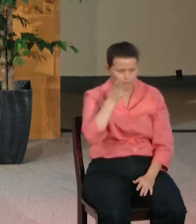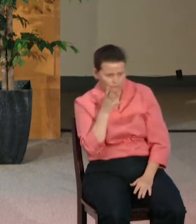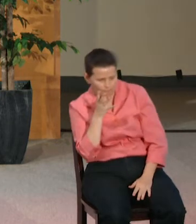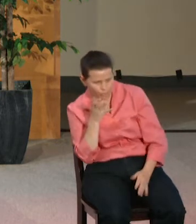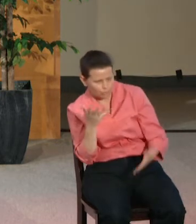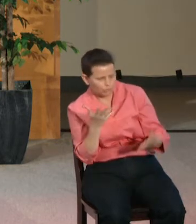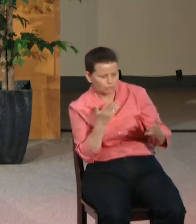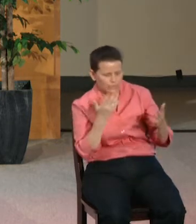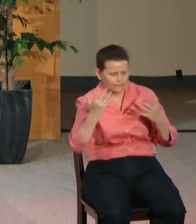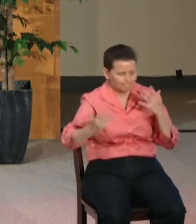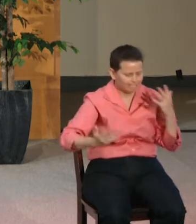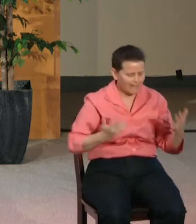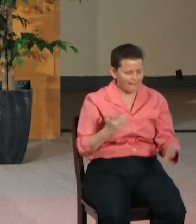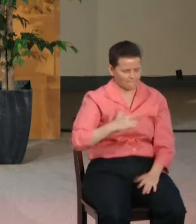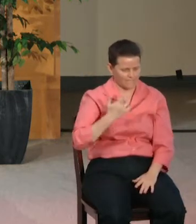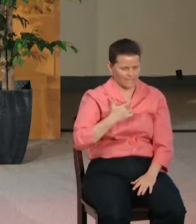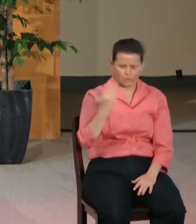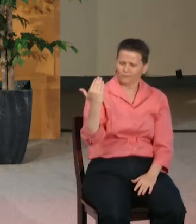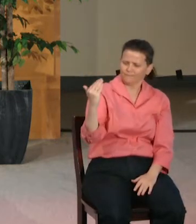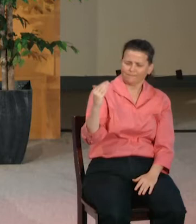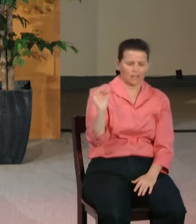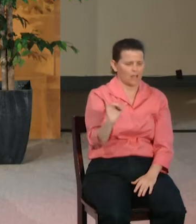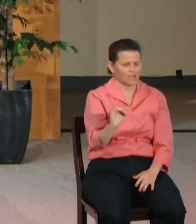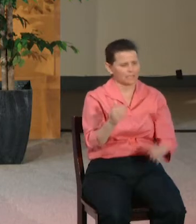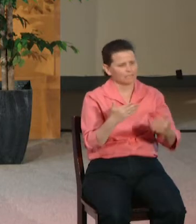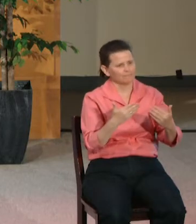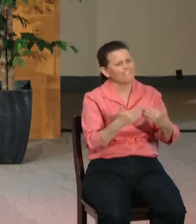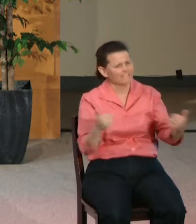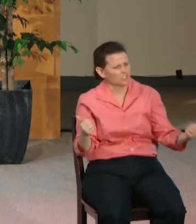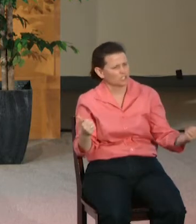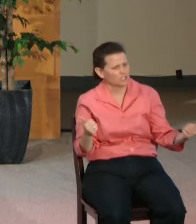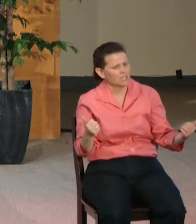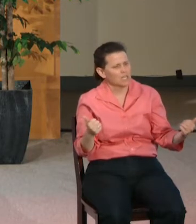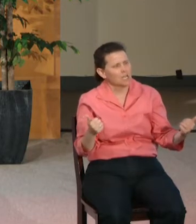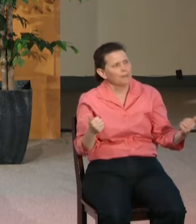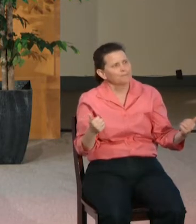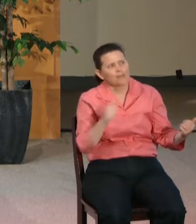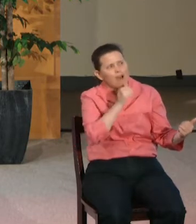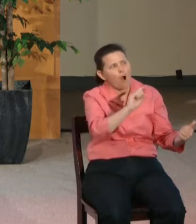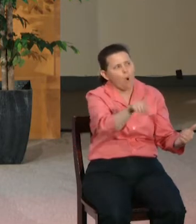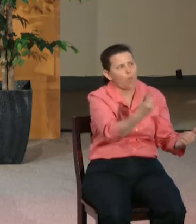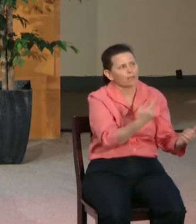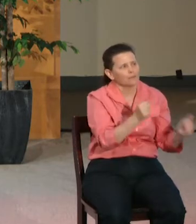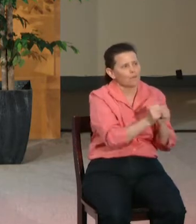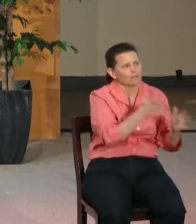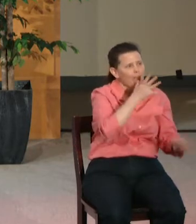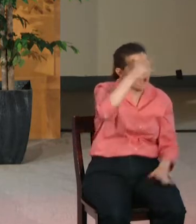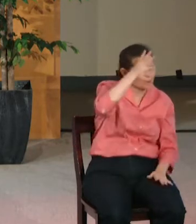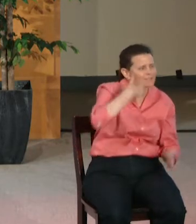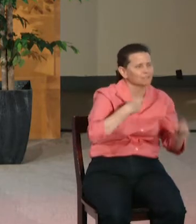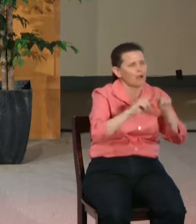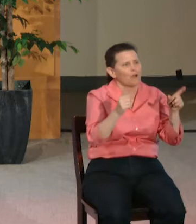be division in a lot of areas, and not just in the father-mother dynamic, but division and everything. But I want to remind